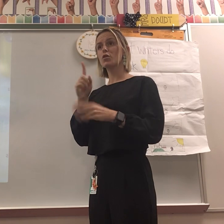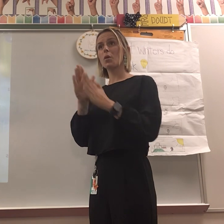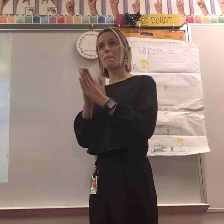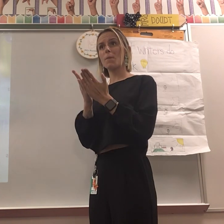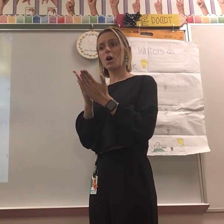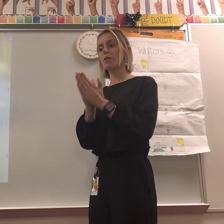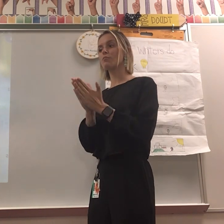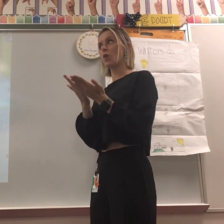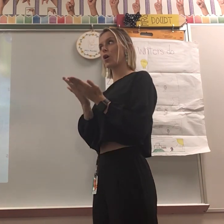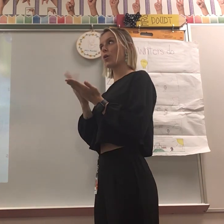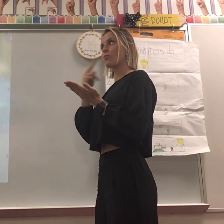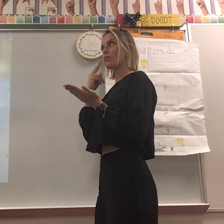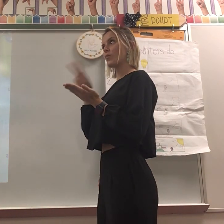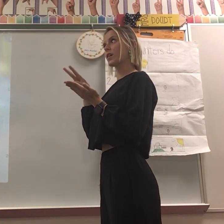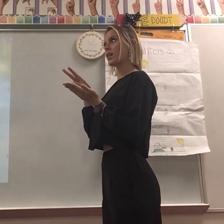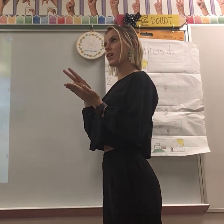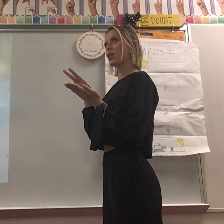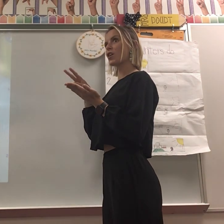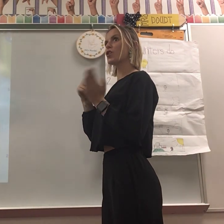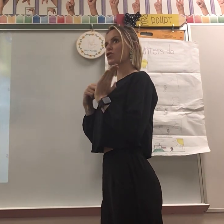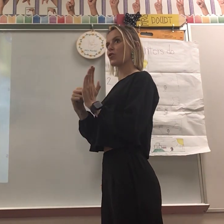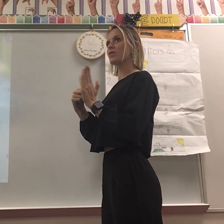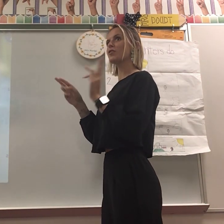That's how I know you're ready.